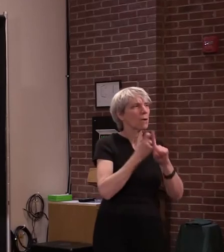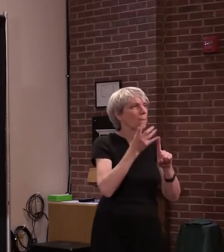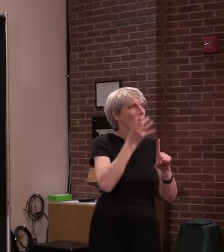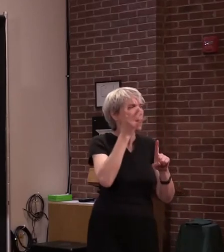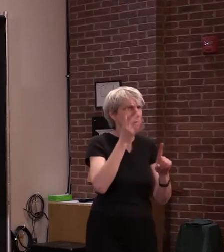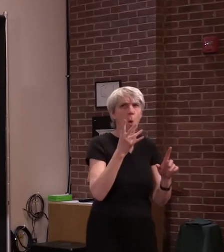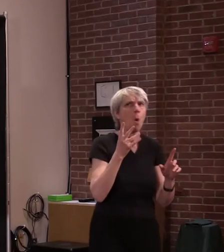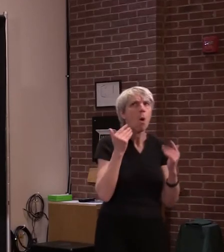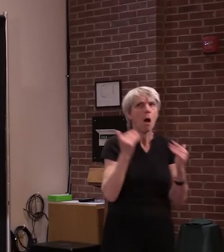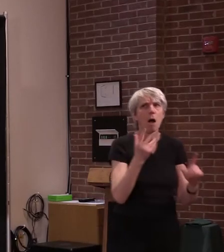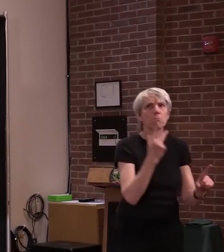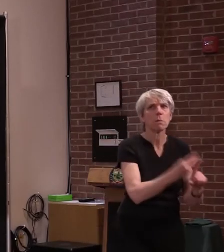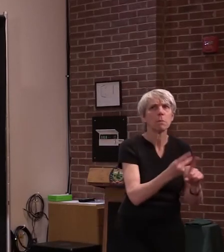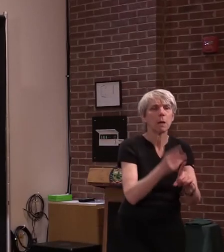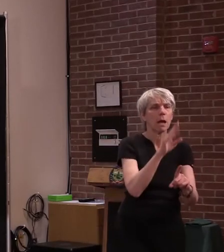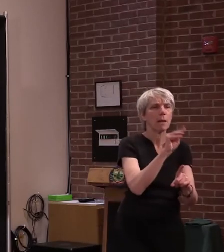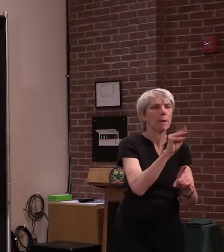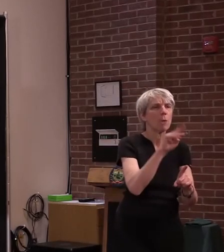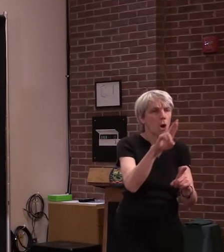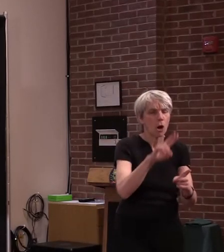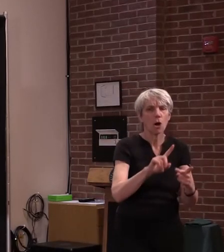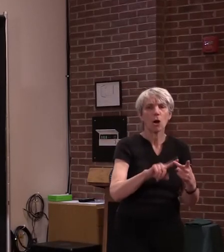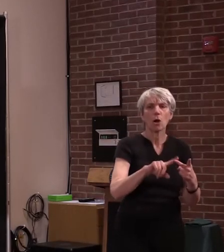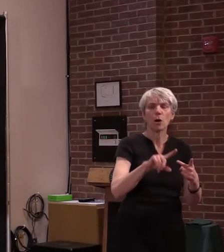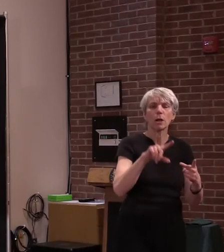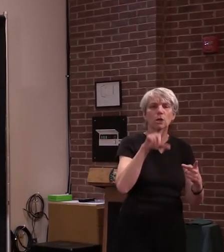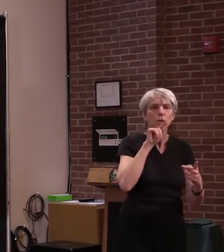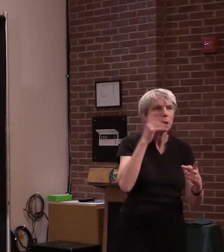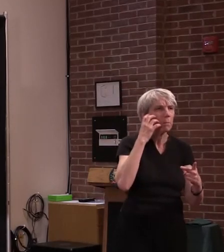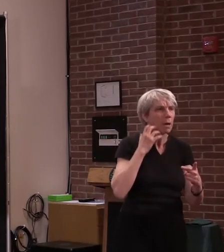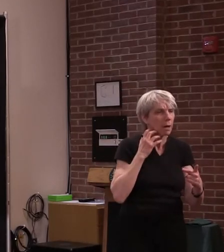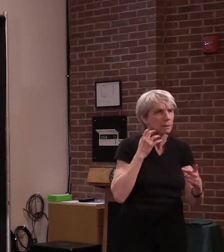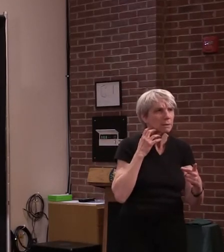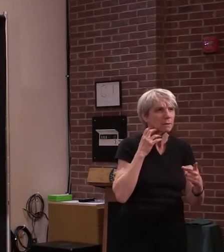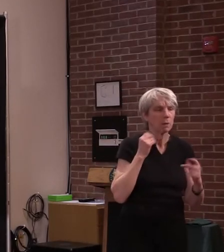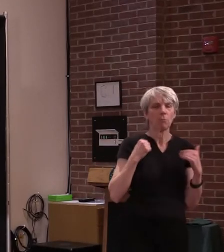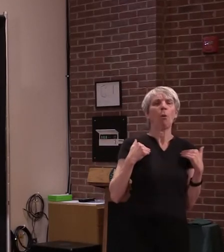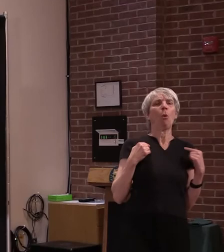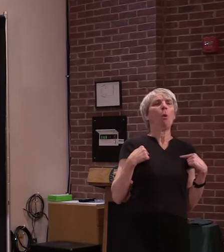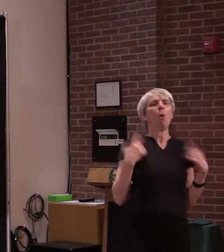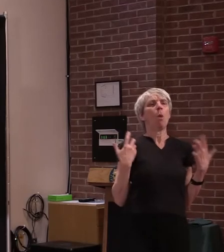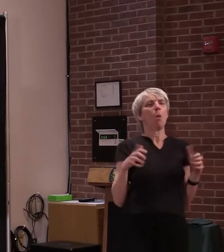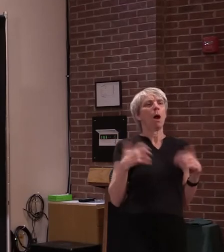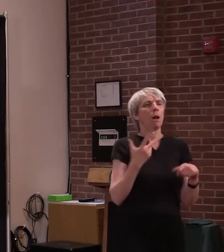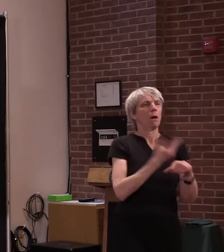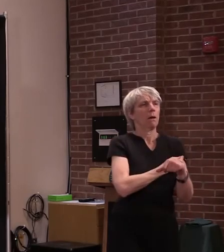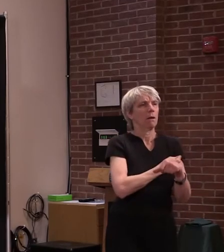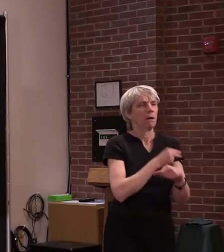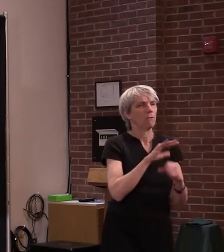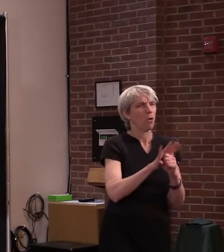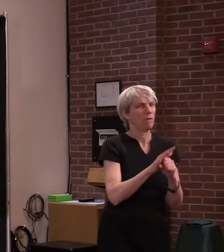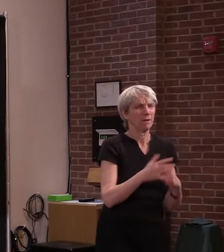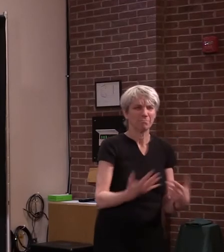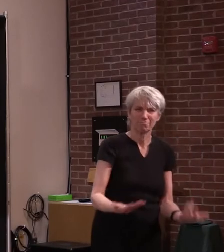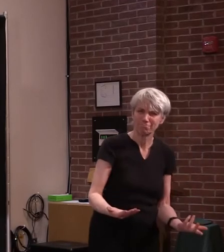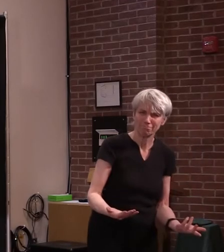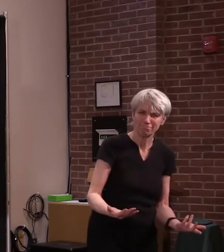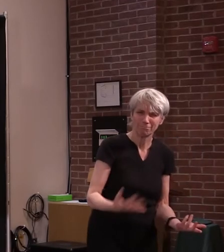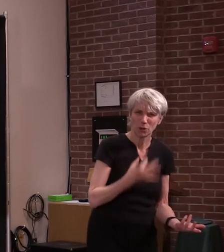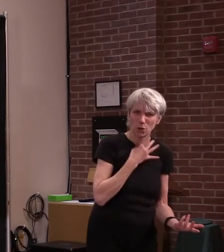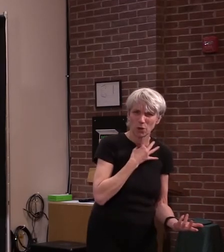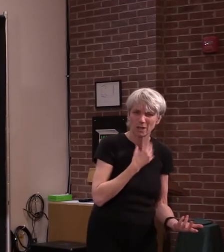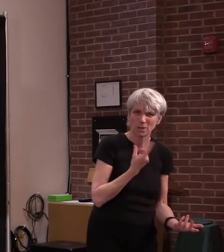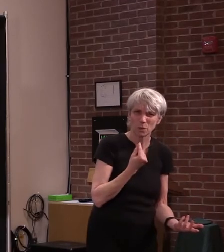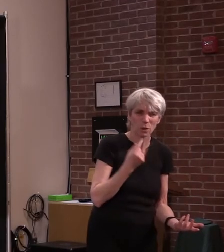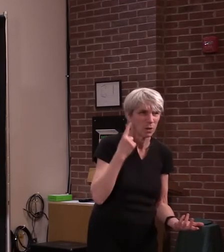themselves getting vaccinated for COVID. I think it's the other